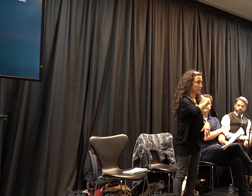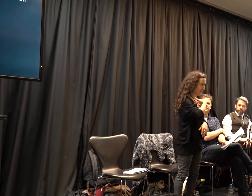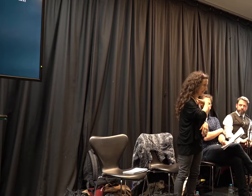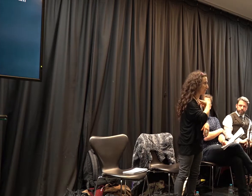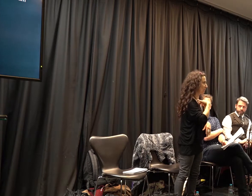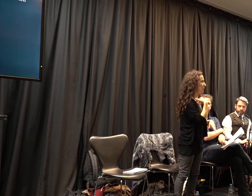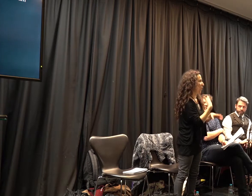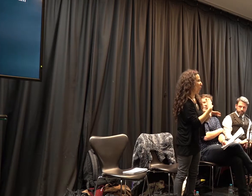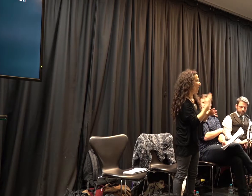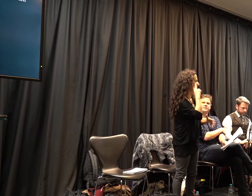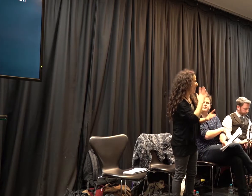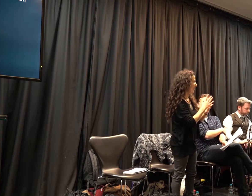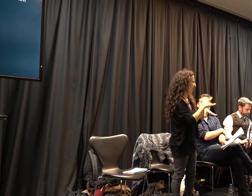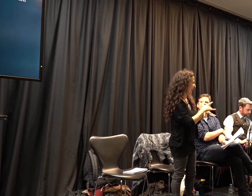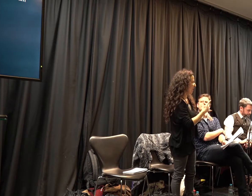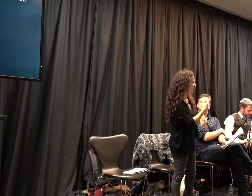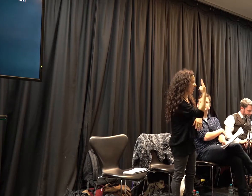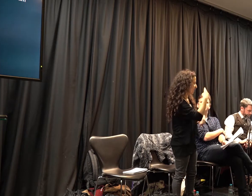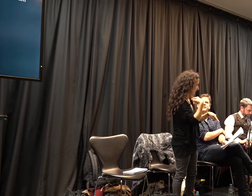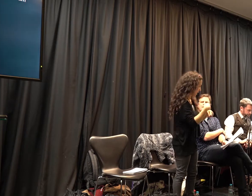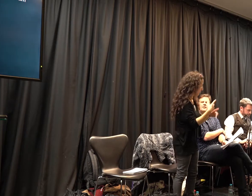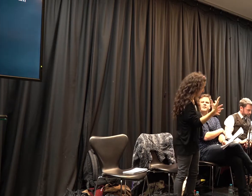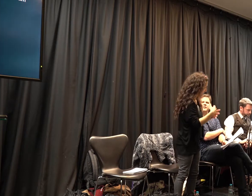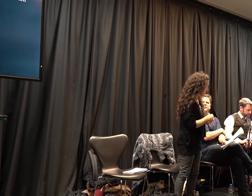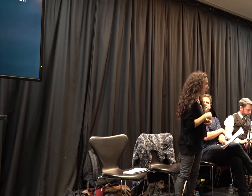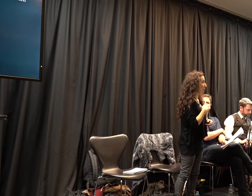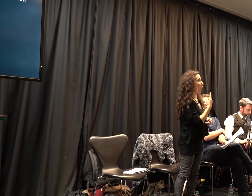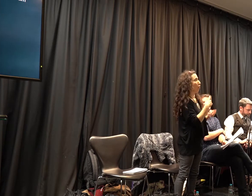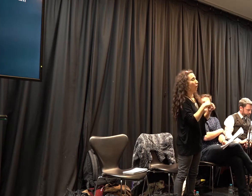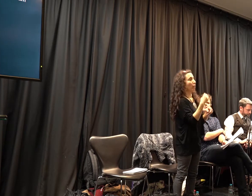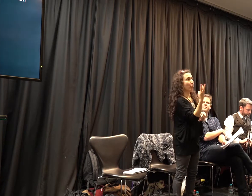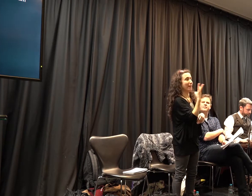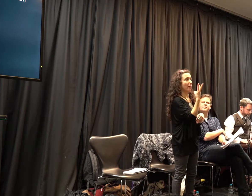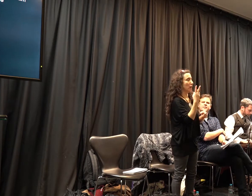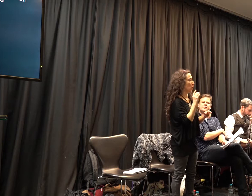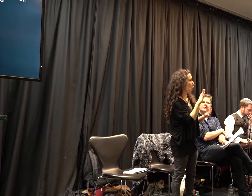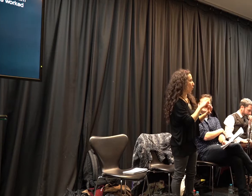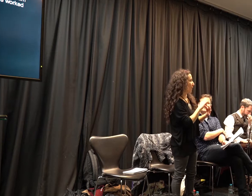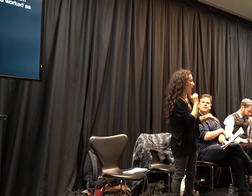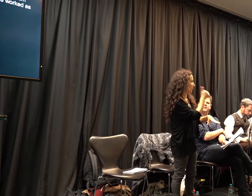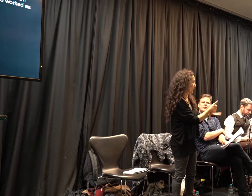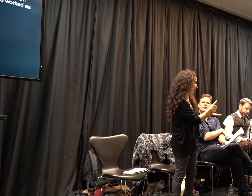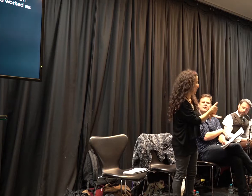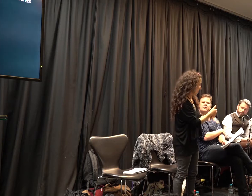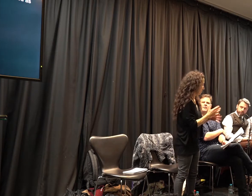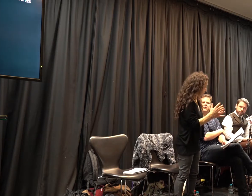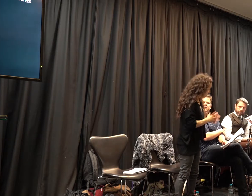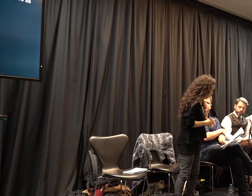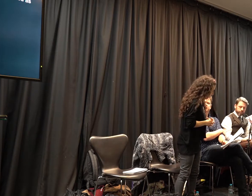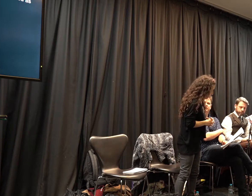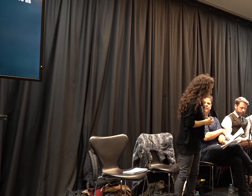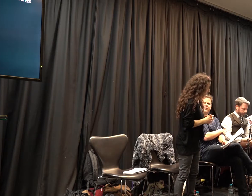Firstly, thank you for my introduction, David. I've worked as Artistic Director for Definitely Theatre for a long time, and I'm one of